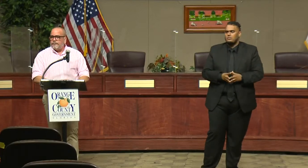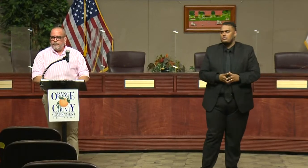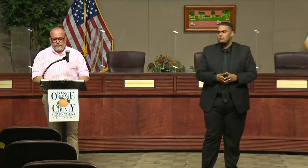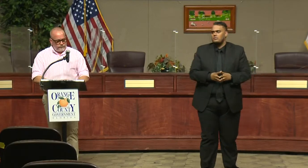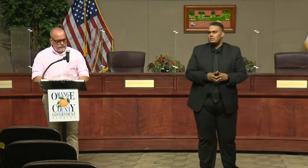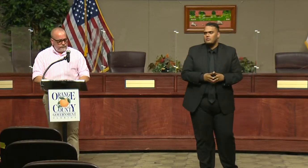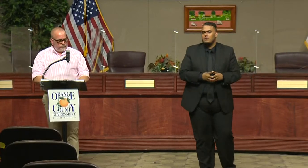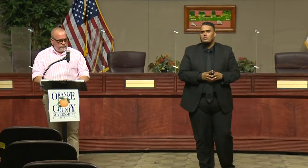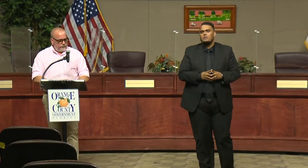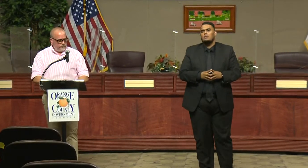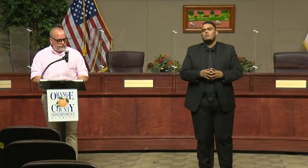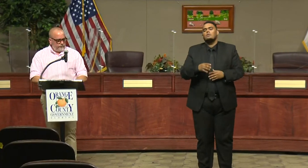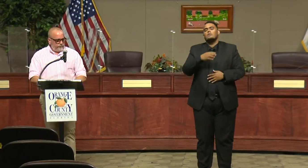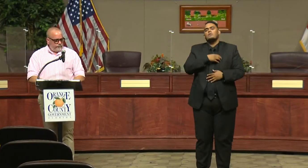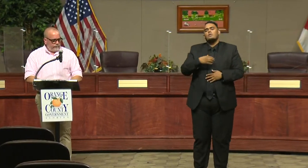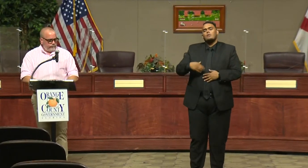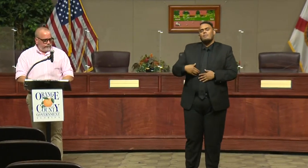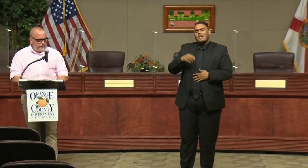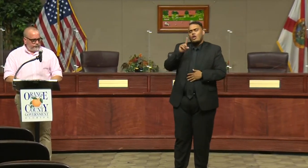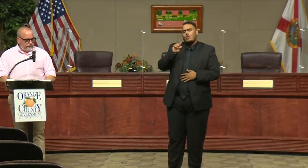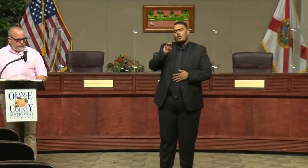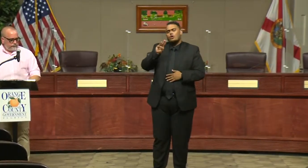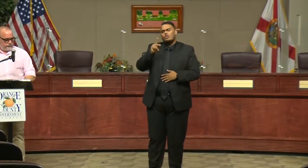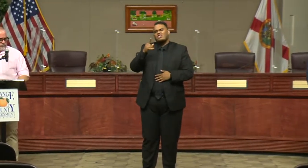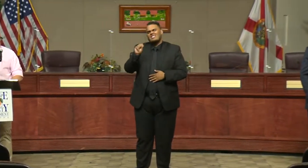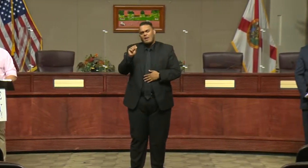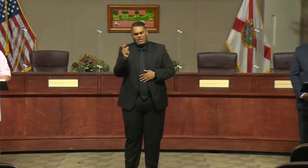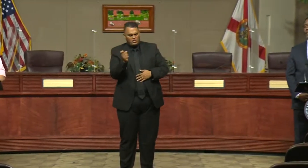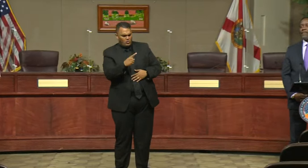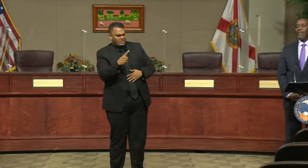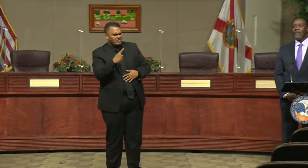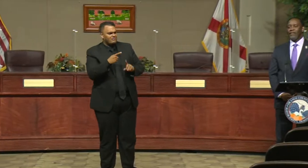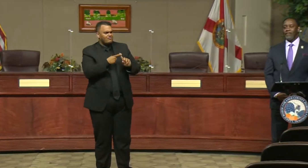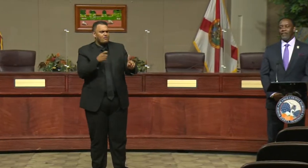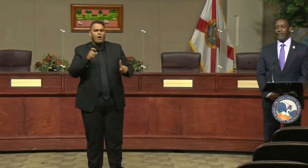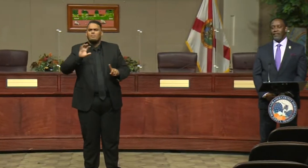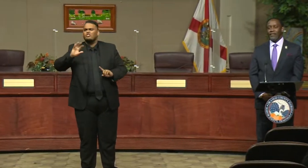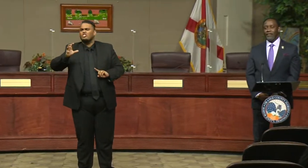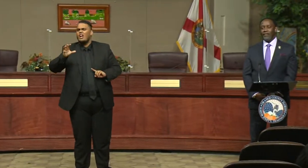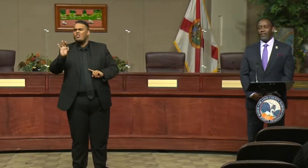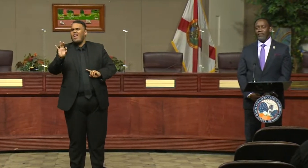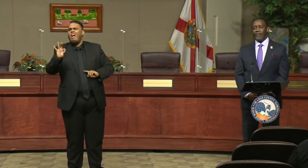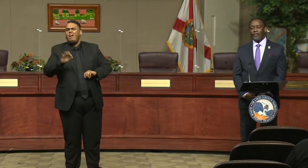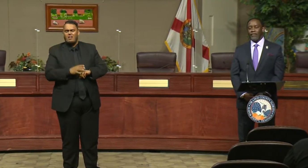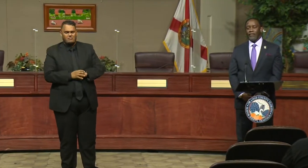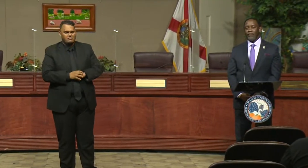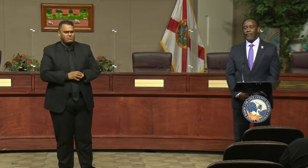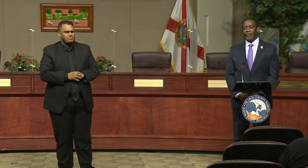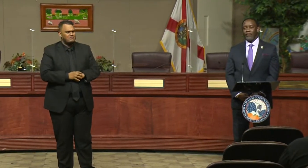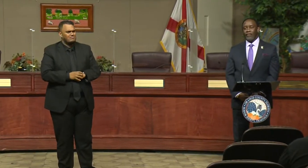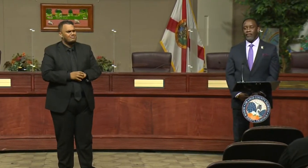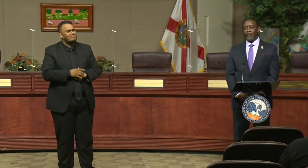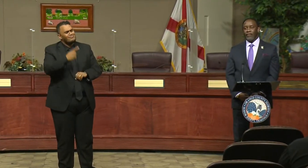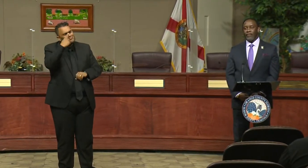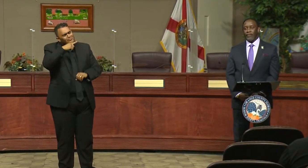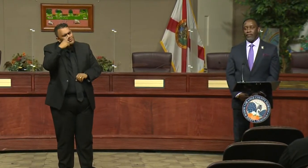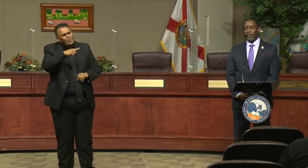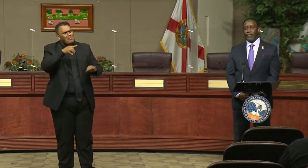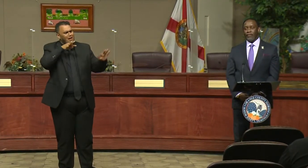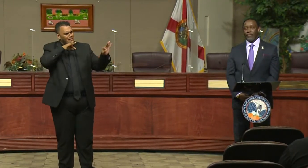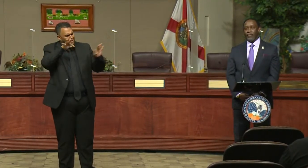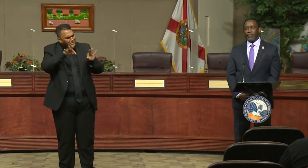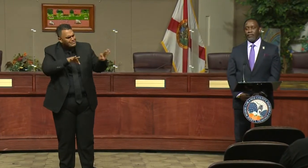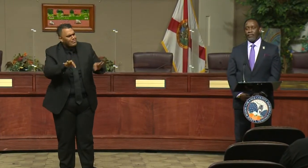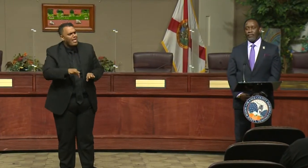Sierra Putman with Channel 9. The question, just explain to people, when we hit phase 3,